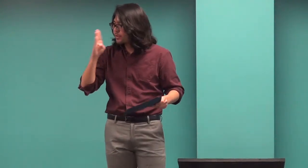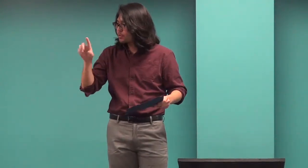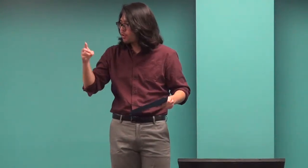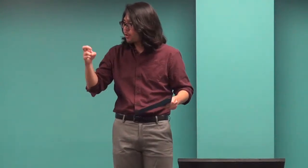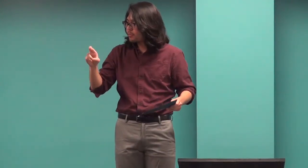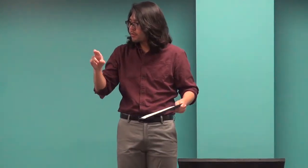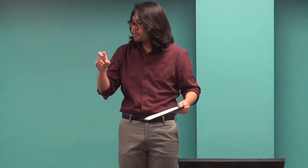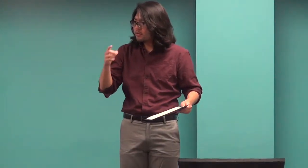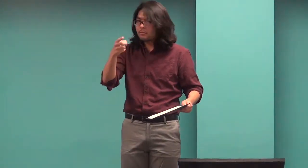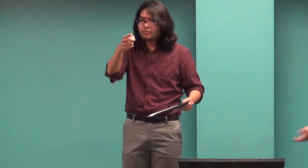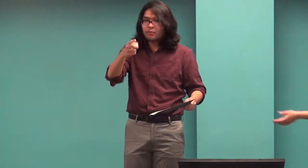You want to say a few words?